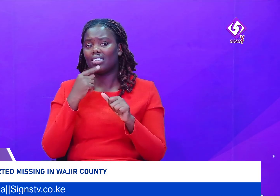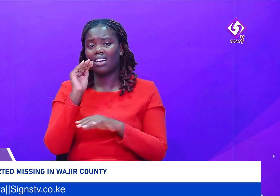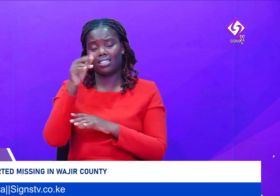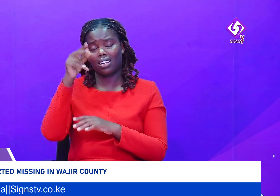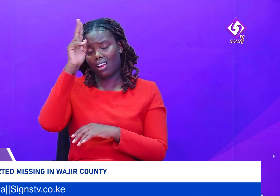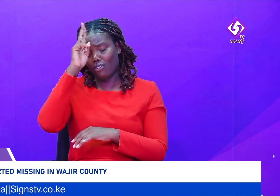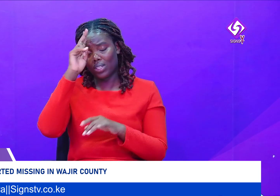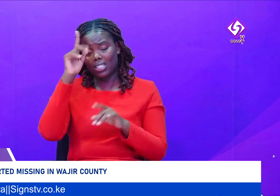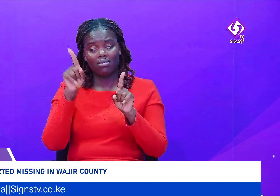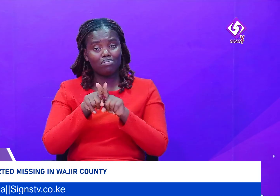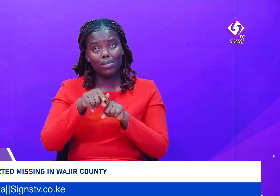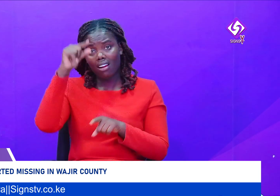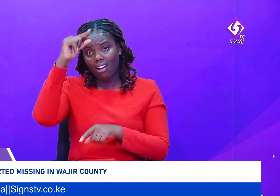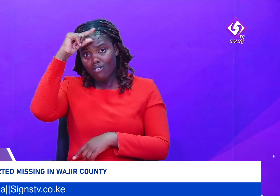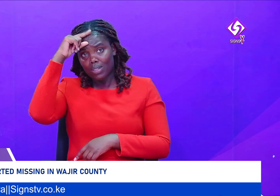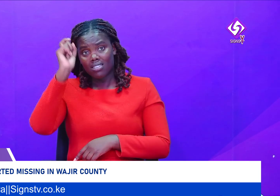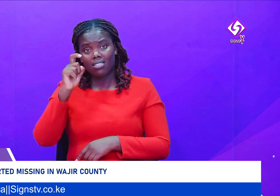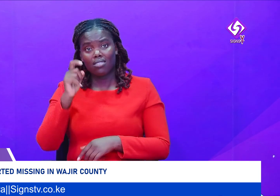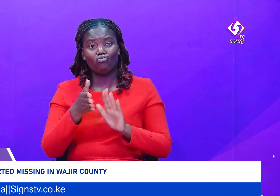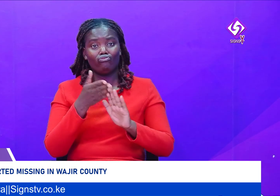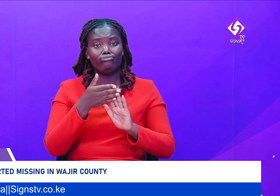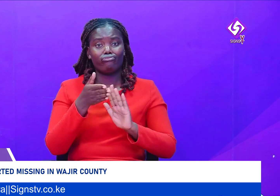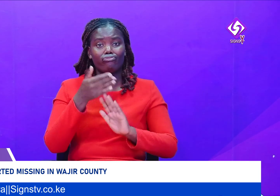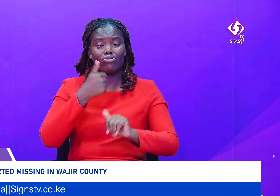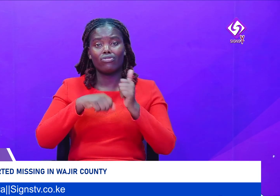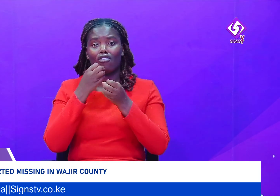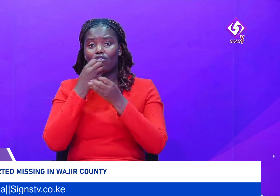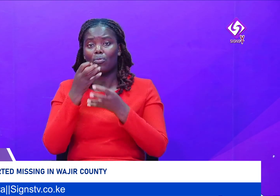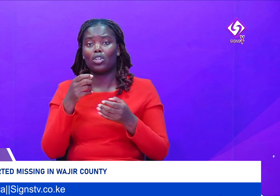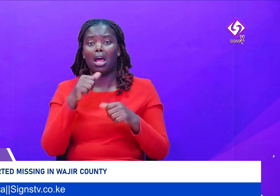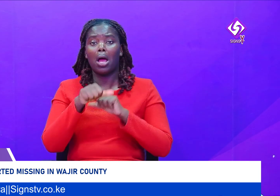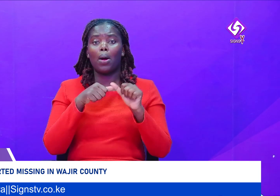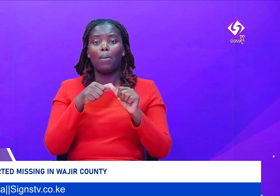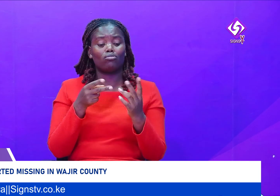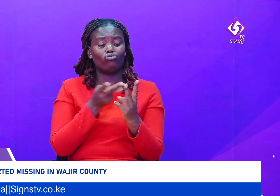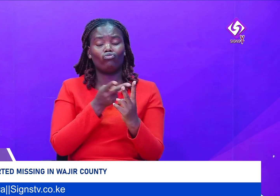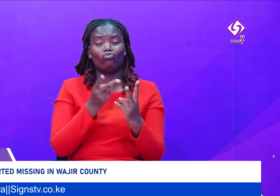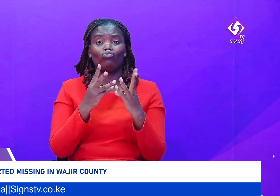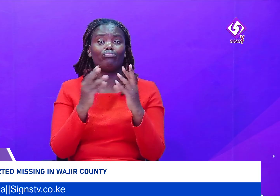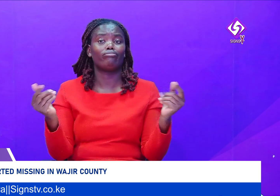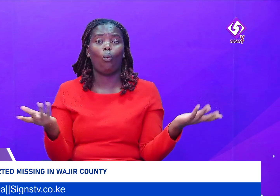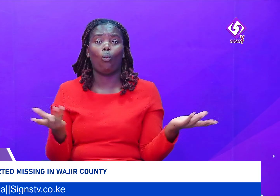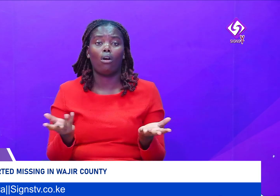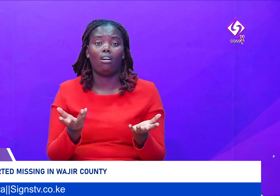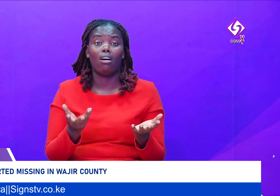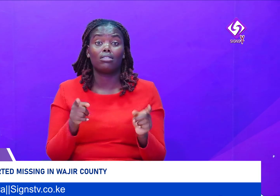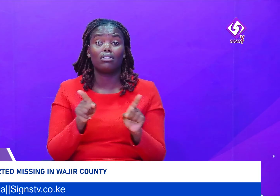press briefing, ward representatives led by Dadajabula ward representative urged the police